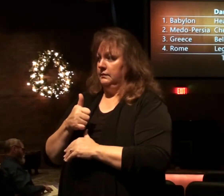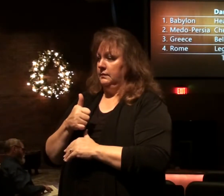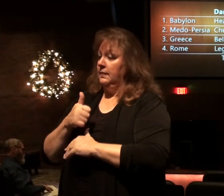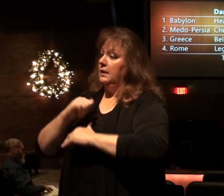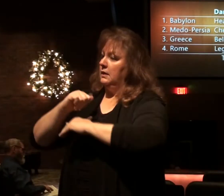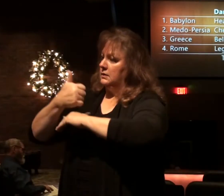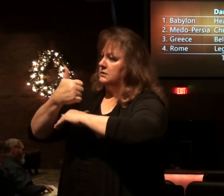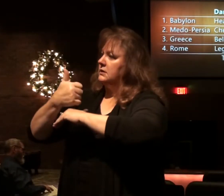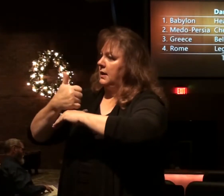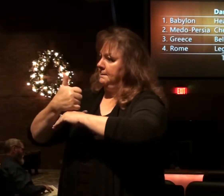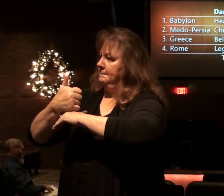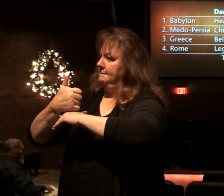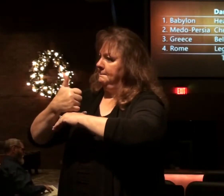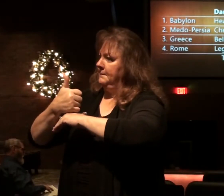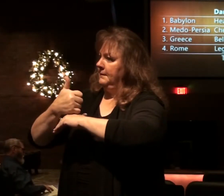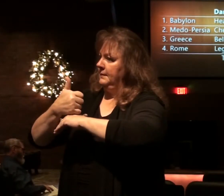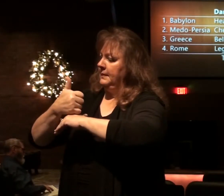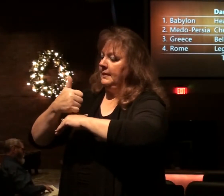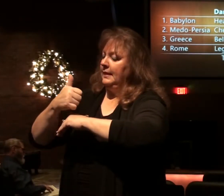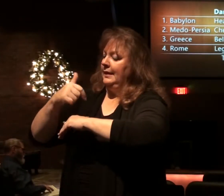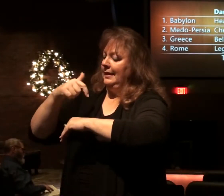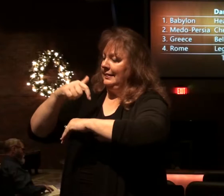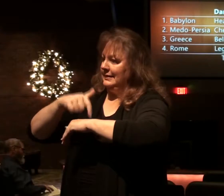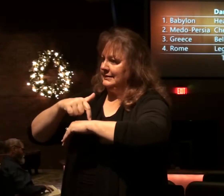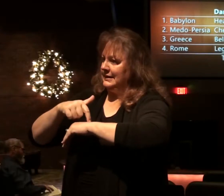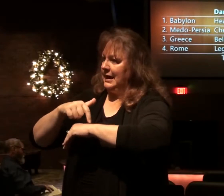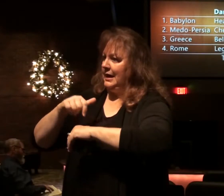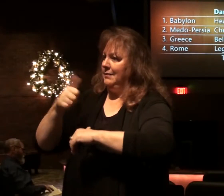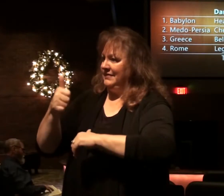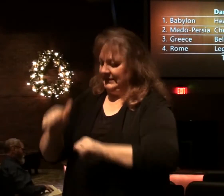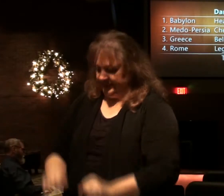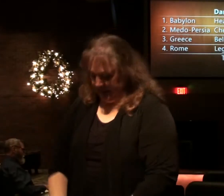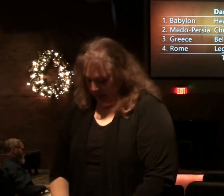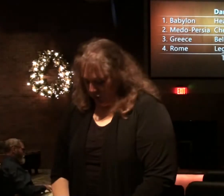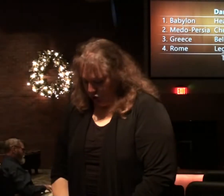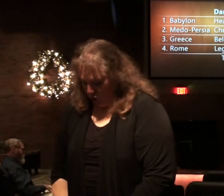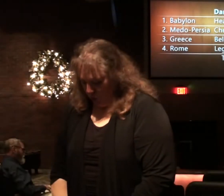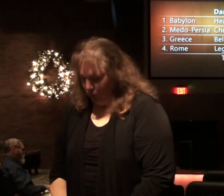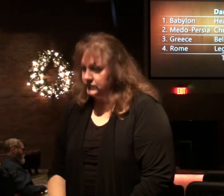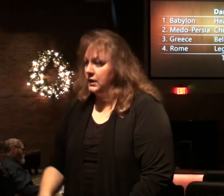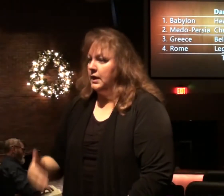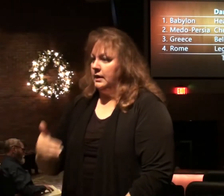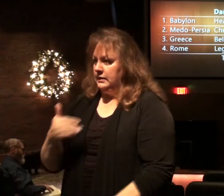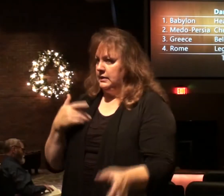set up in the days of these 10 toes that make a kingdom.